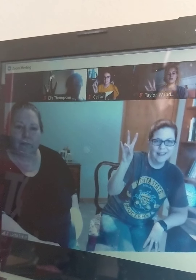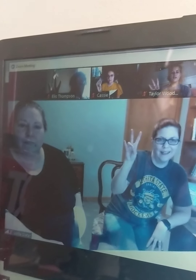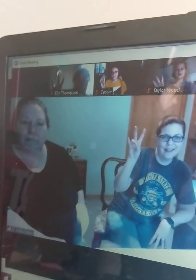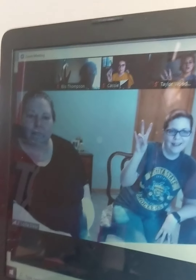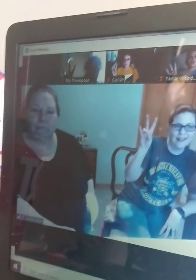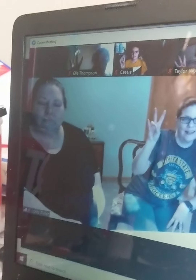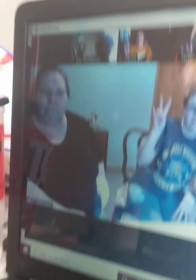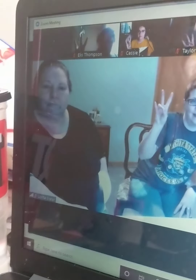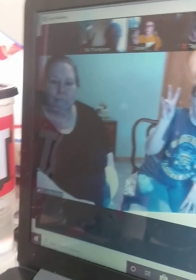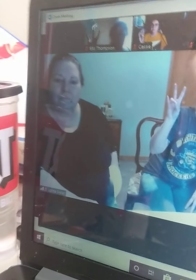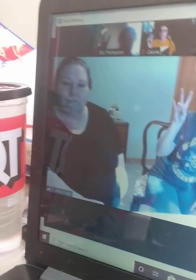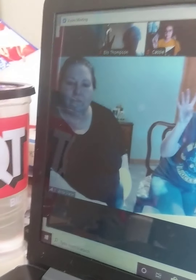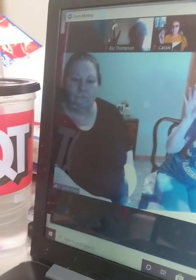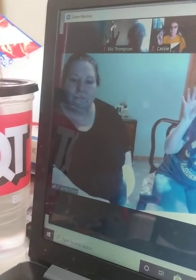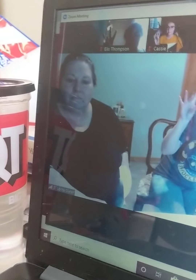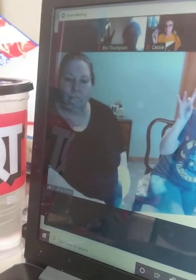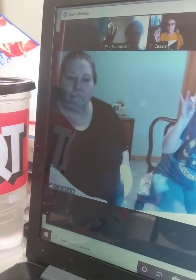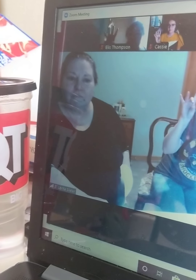7,